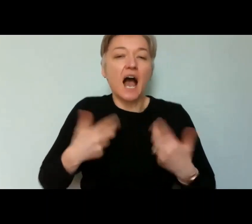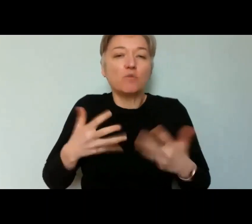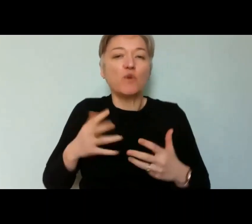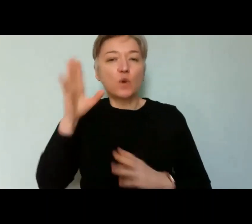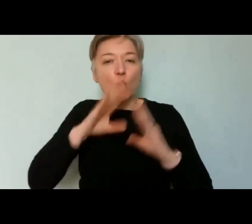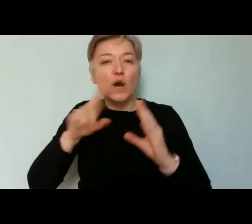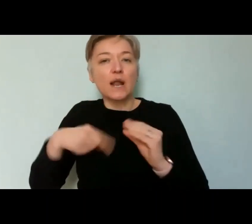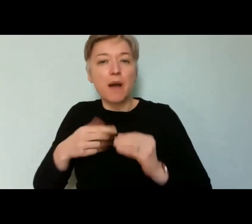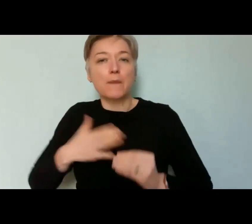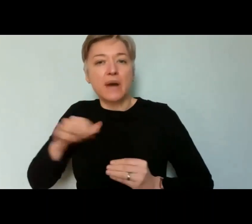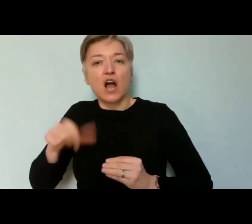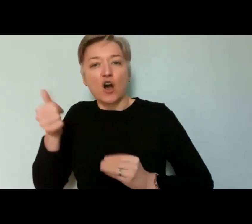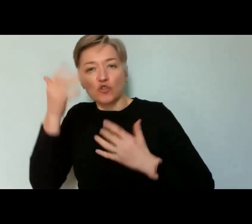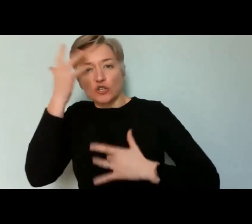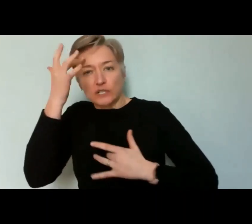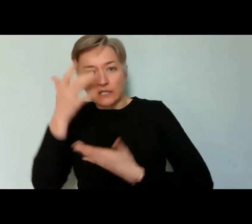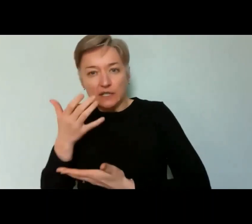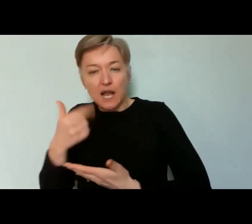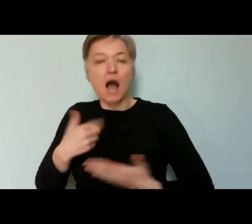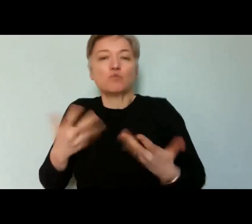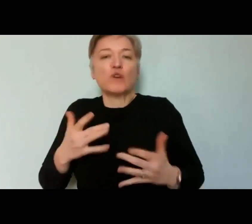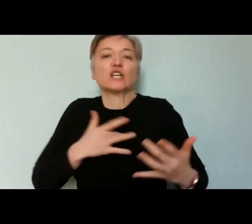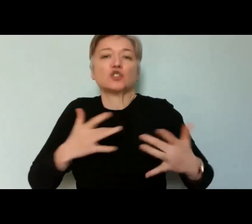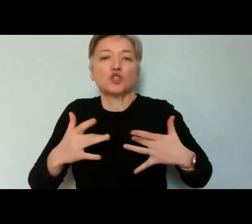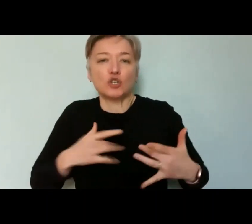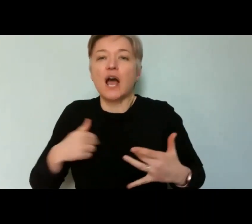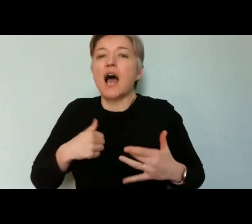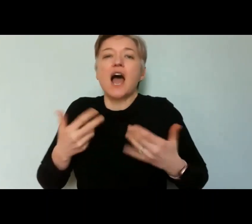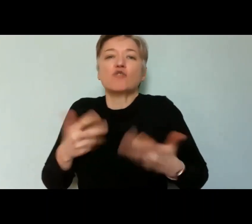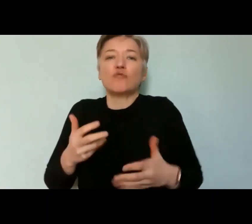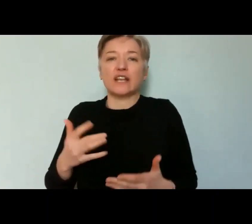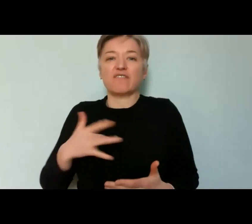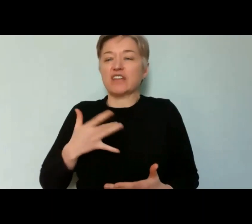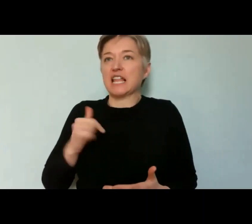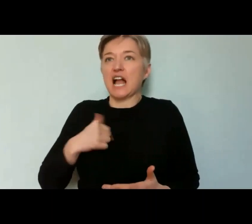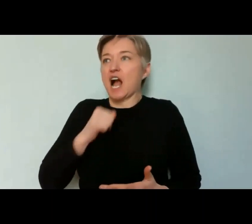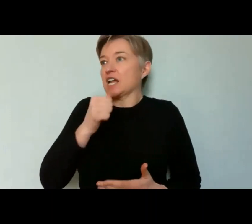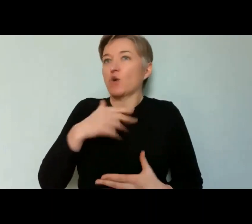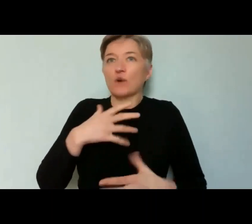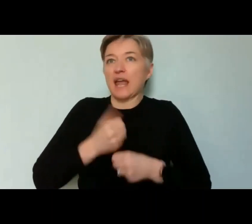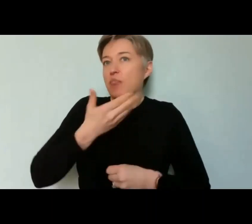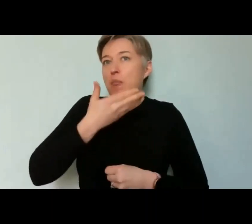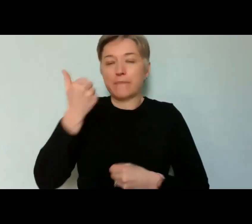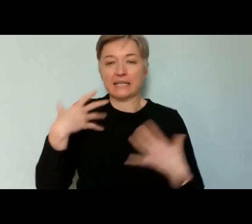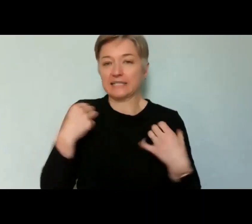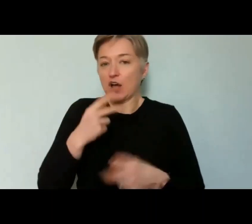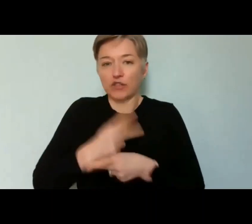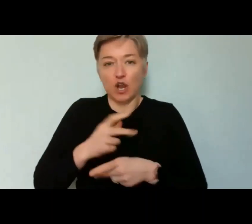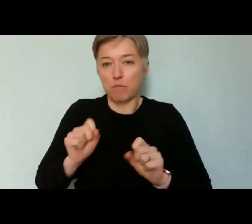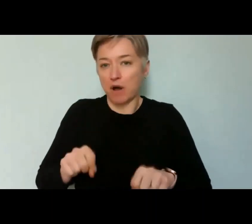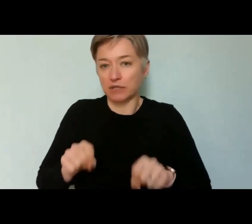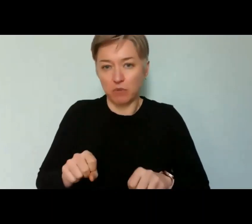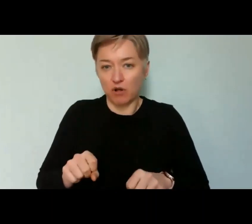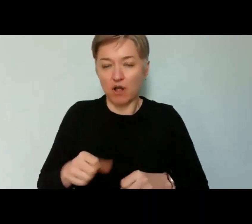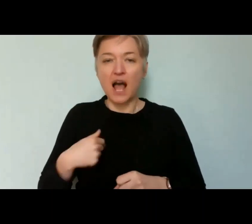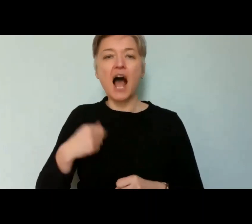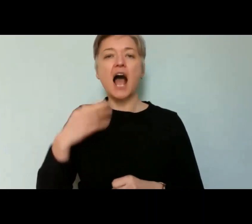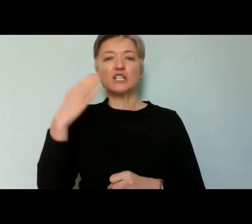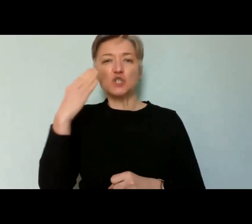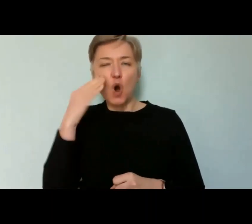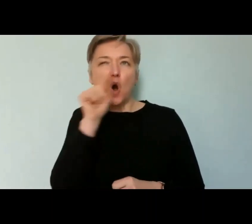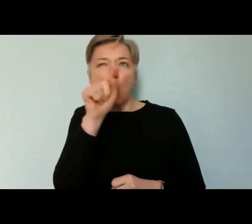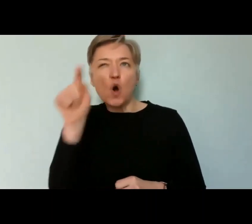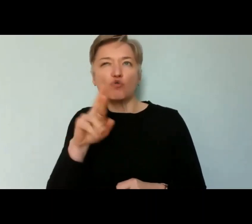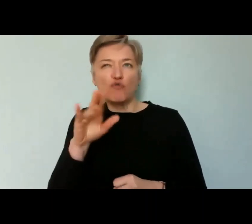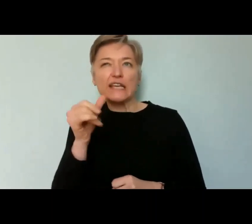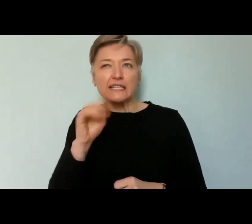I'm already concerned about where I am. I'm already not getting perhaps the best healthcare I think I should. I know that there's racism going on.